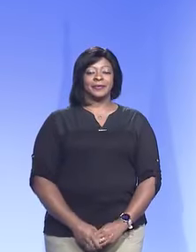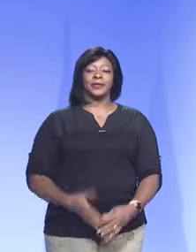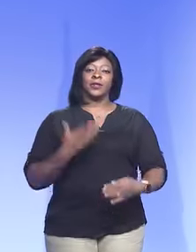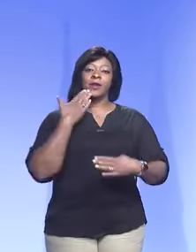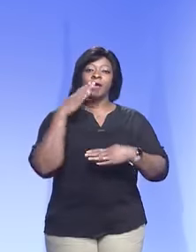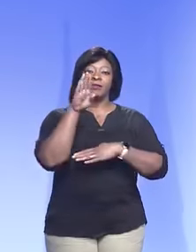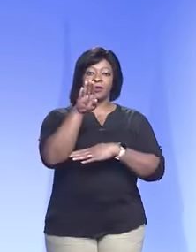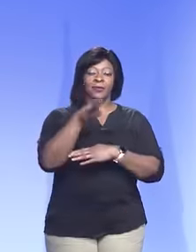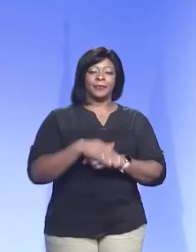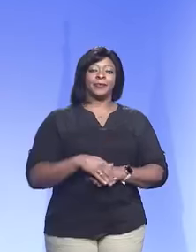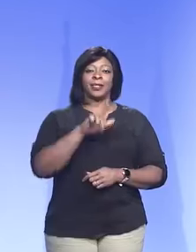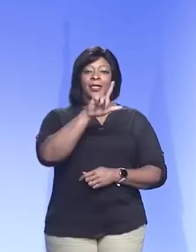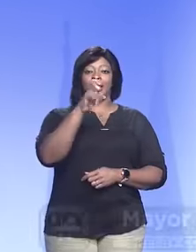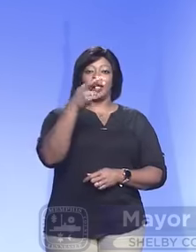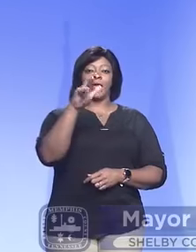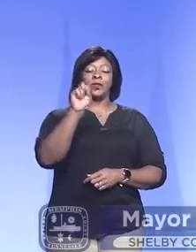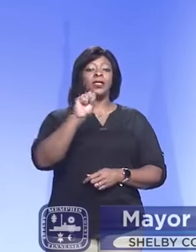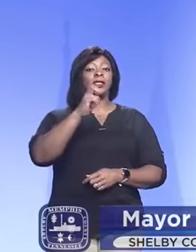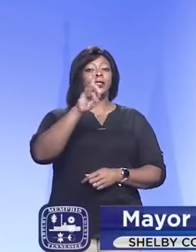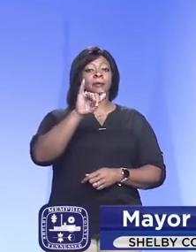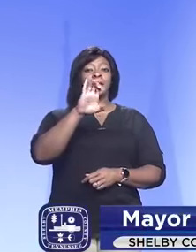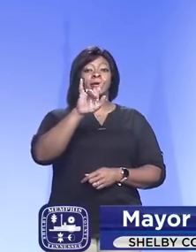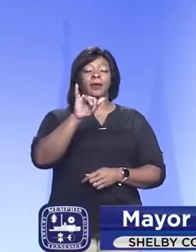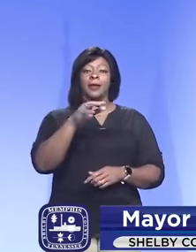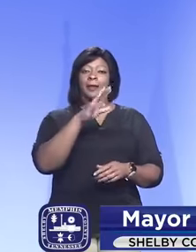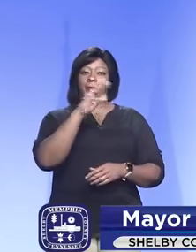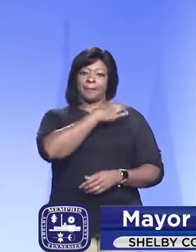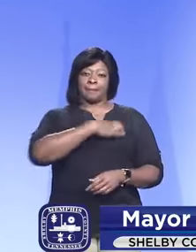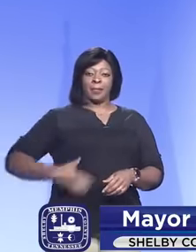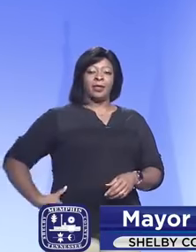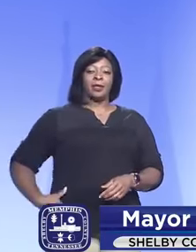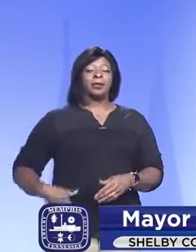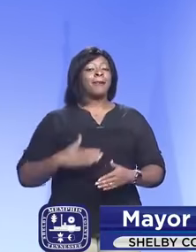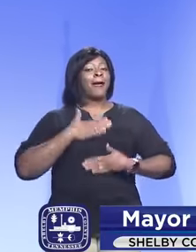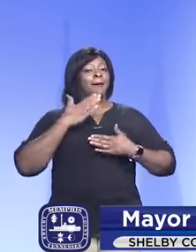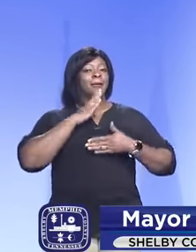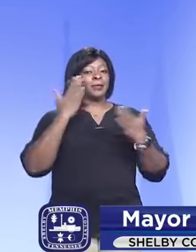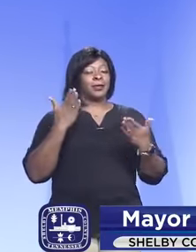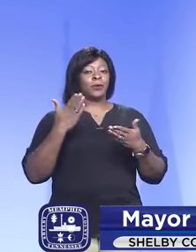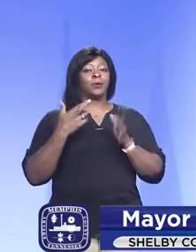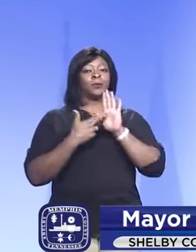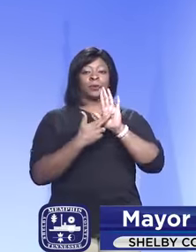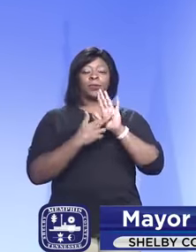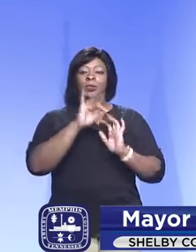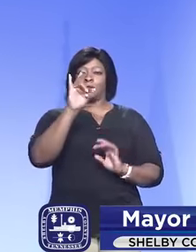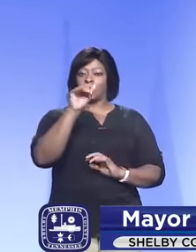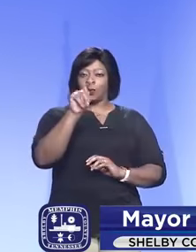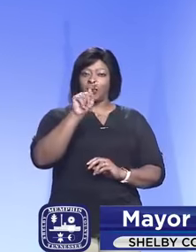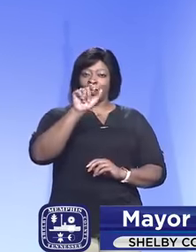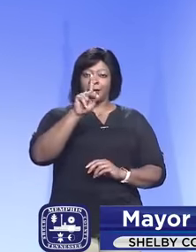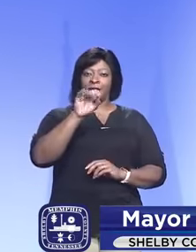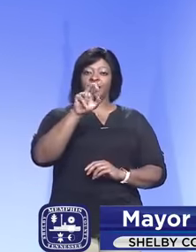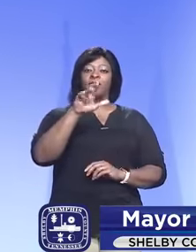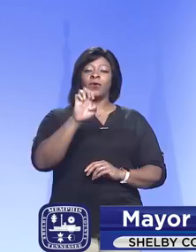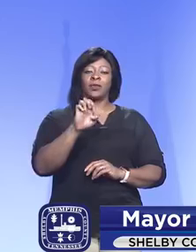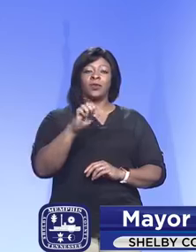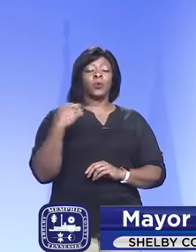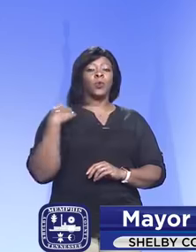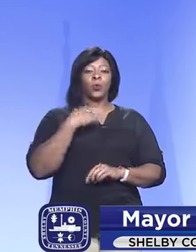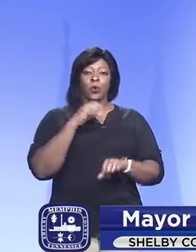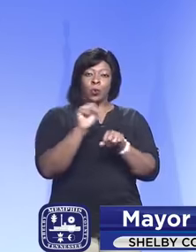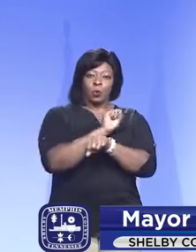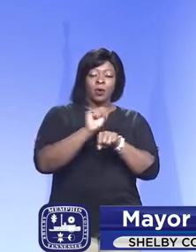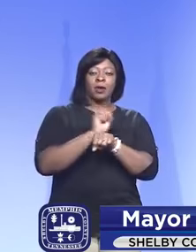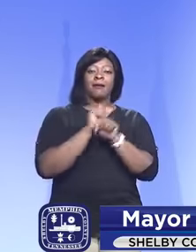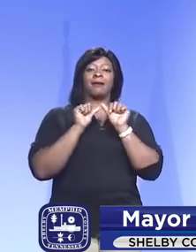Good afternoon, Lee Harris, Shelby County Mayor. Pleased to be here on behalf of the Joint Task Force, where we are working